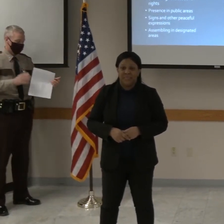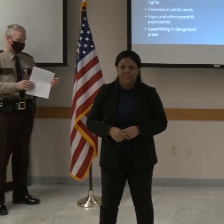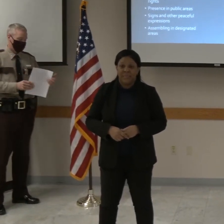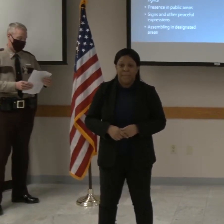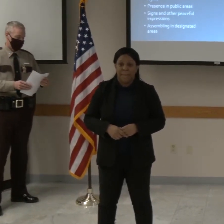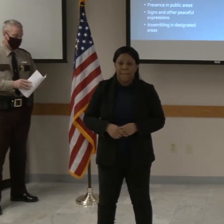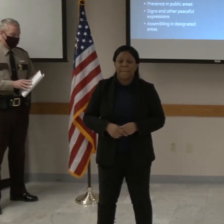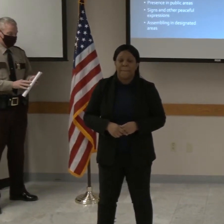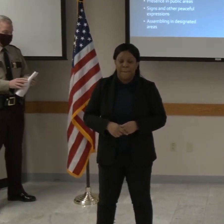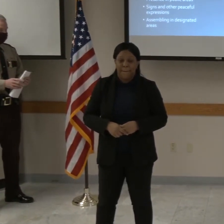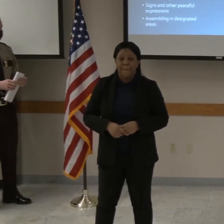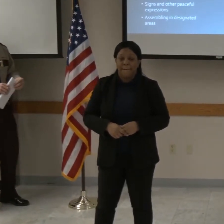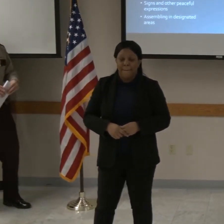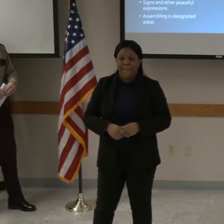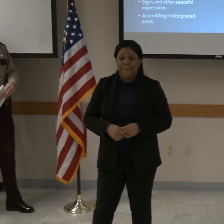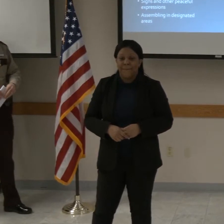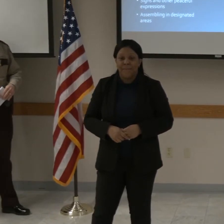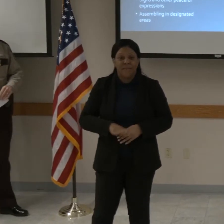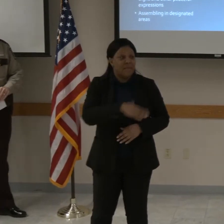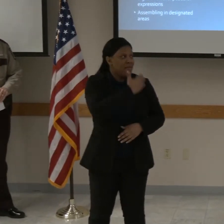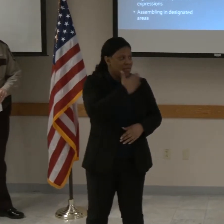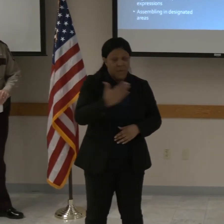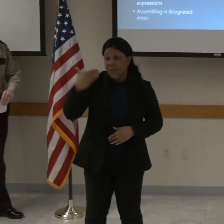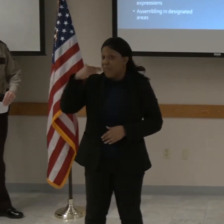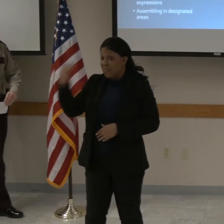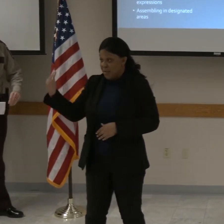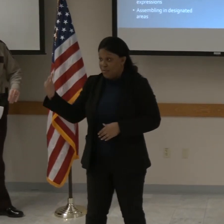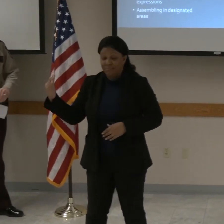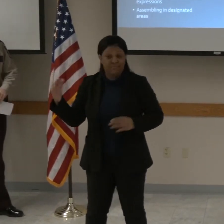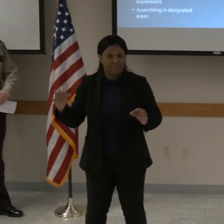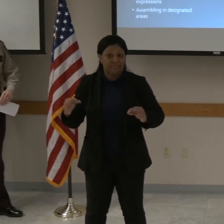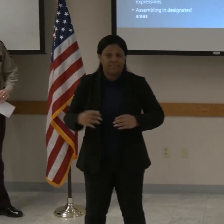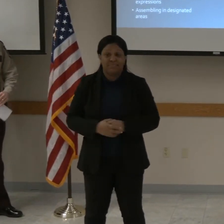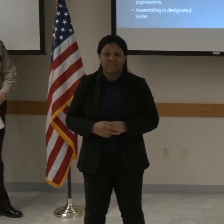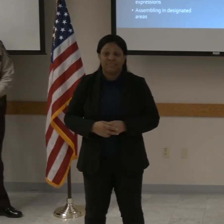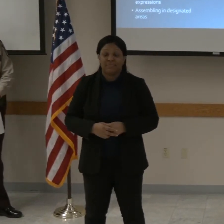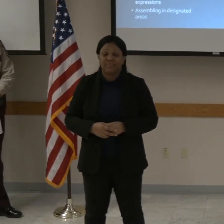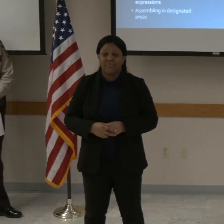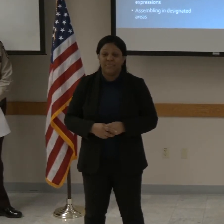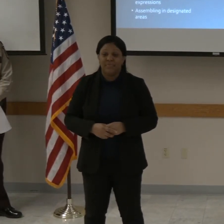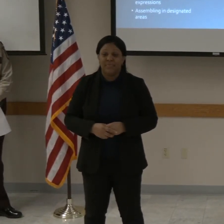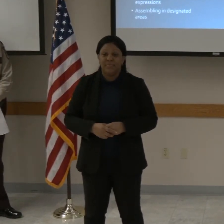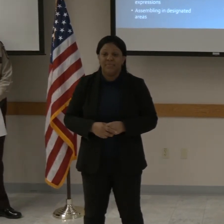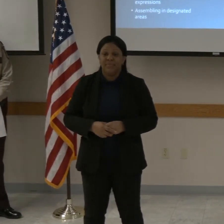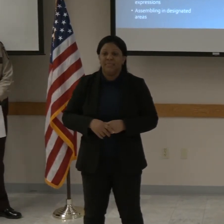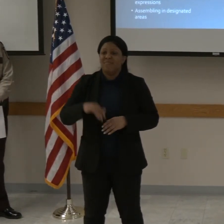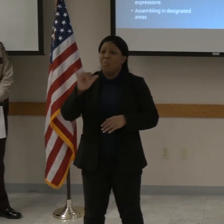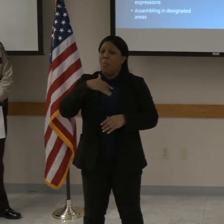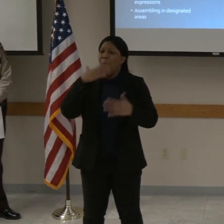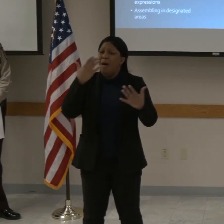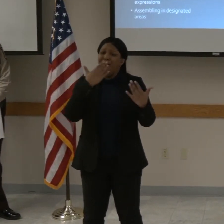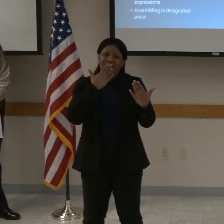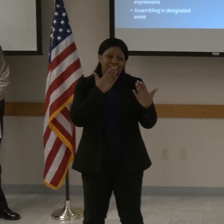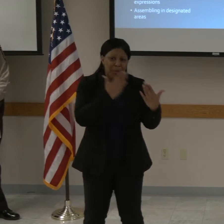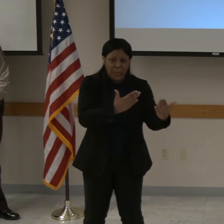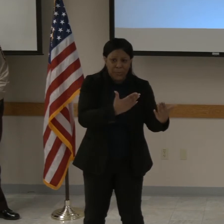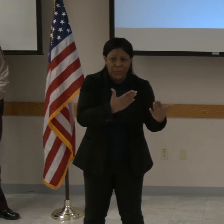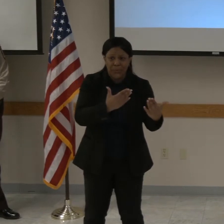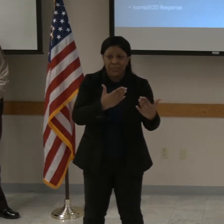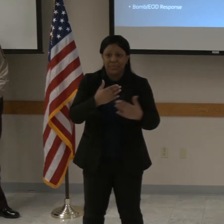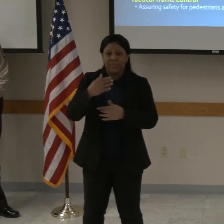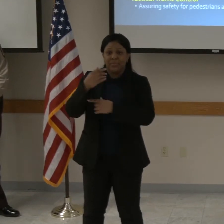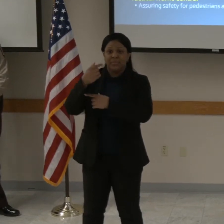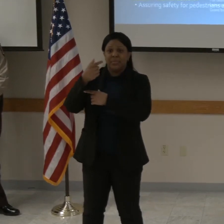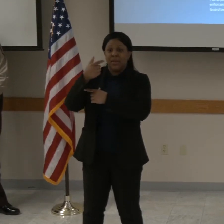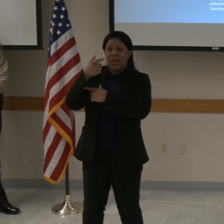Thanks, Colonel Langer. Thanks, Chief Arredondo. And I really do want to thank Commander Gerlicher, who started this planning